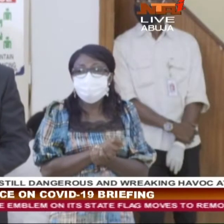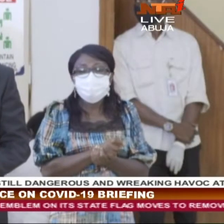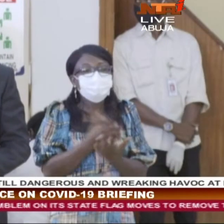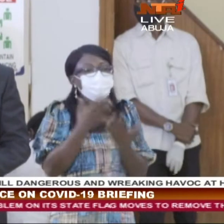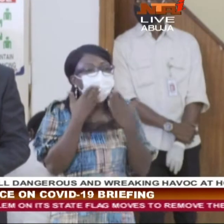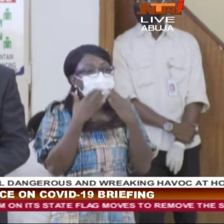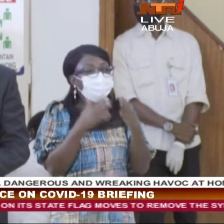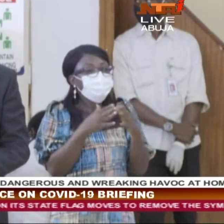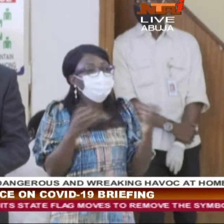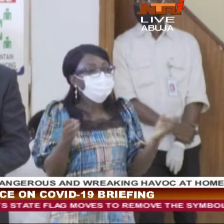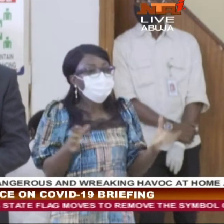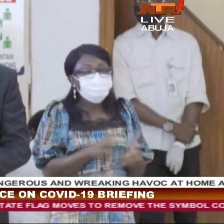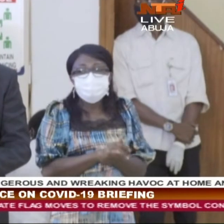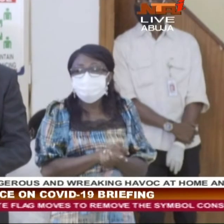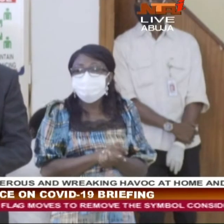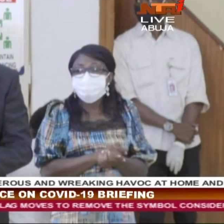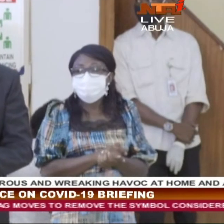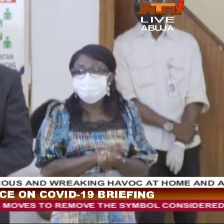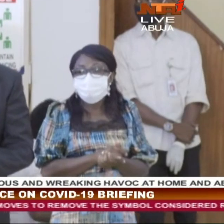Thank you very much.